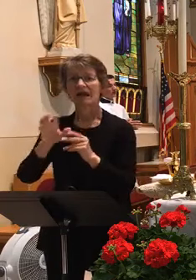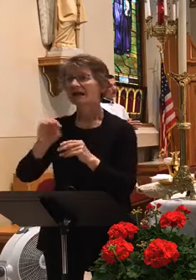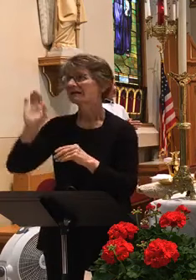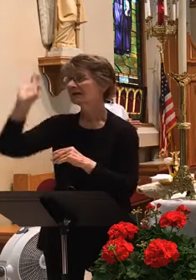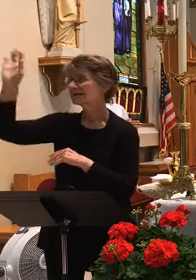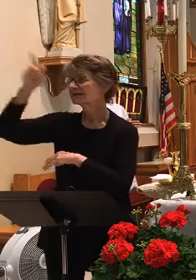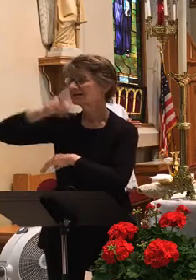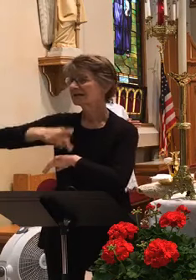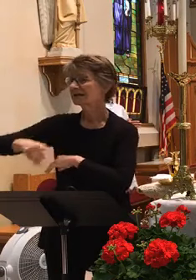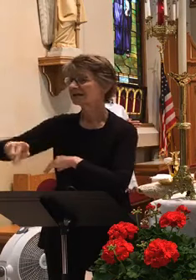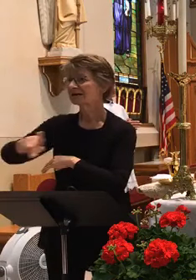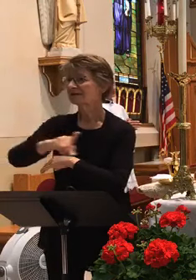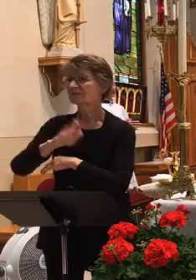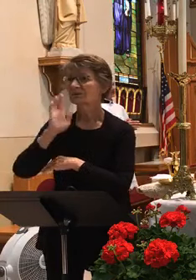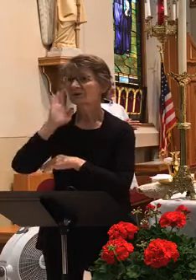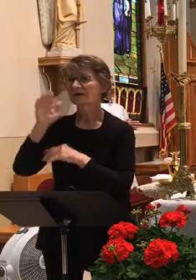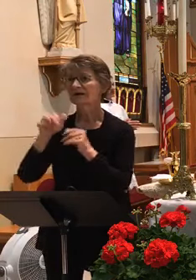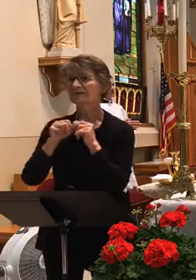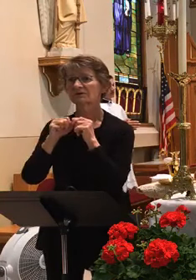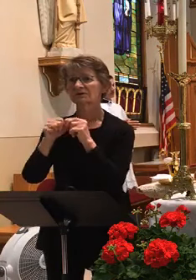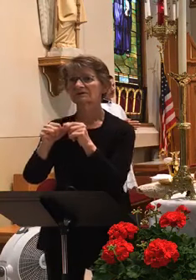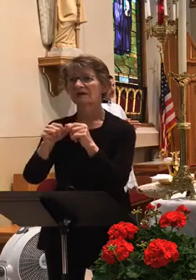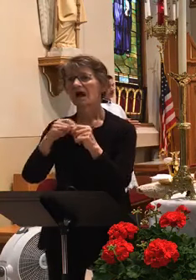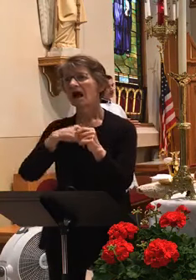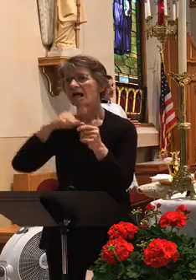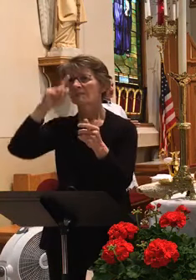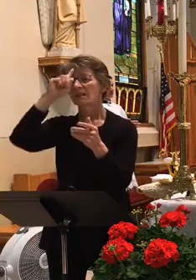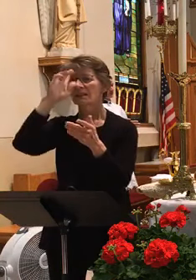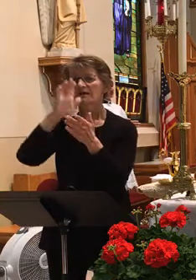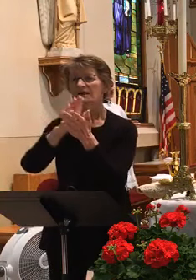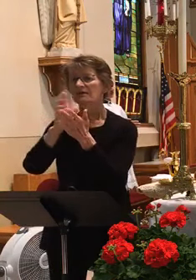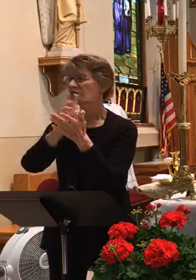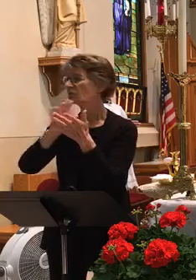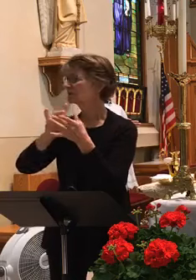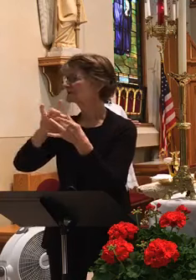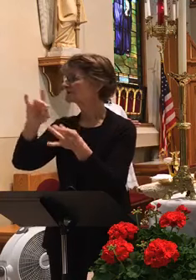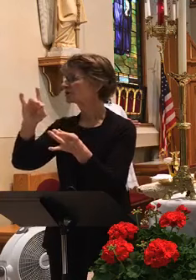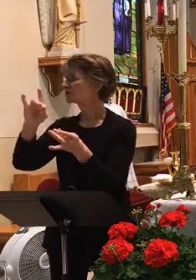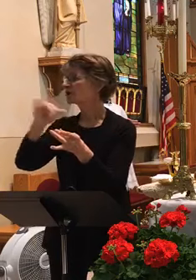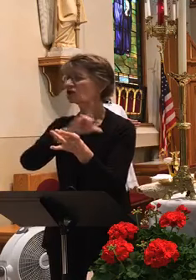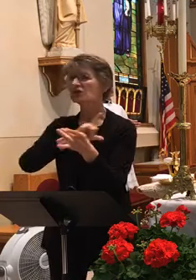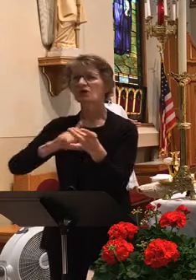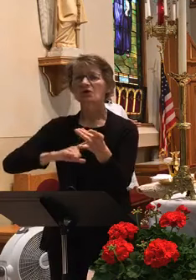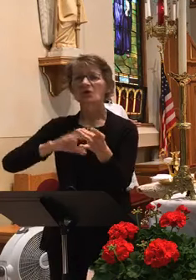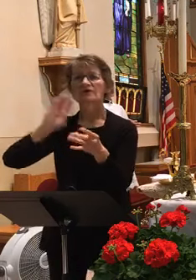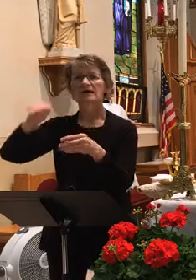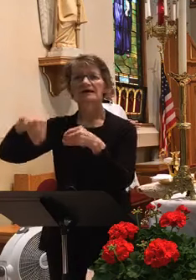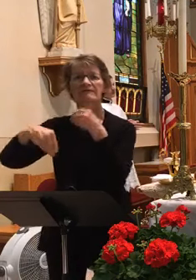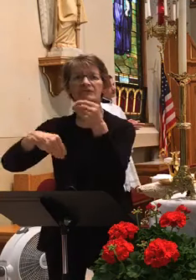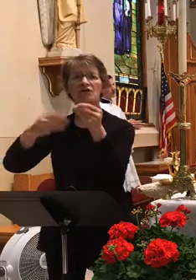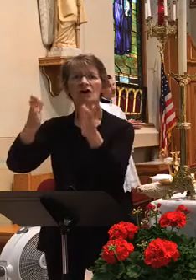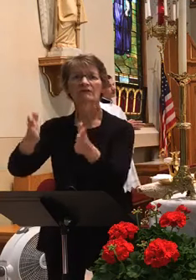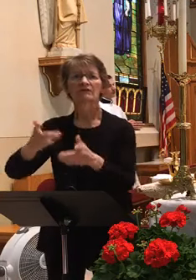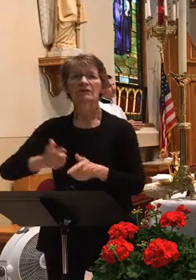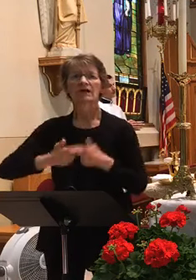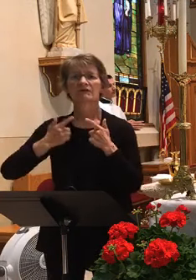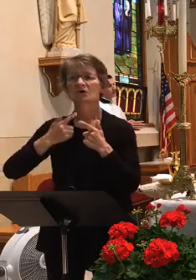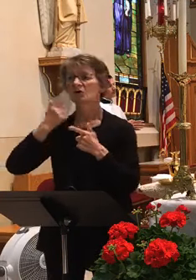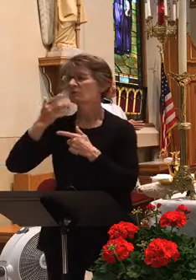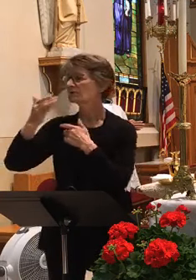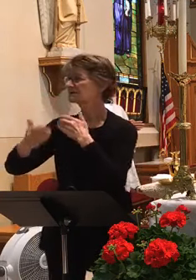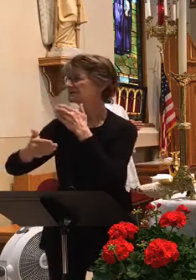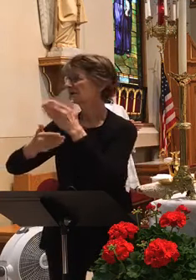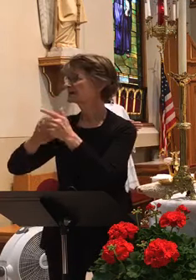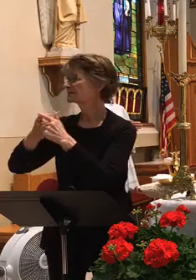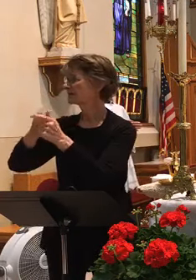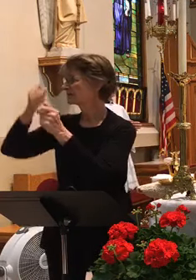his kingdom will have no end. I believe in the Holy Spirit, the Lord, the giver of life, who proceeds from